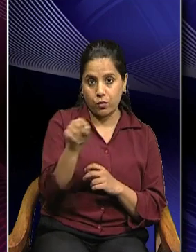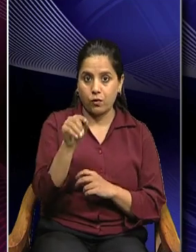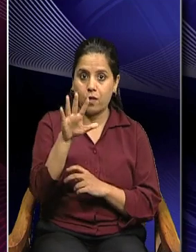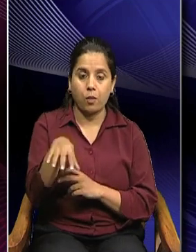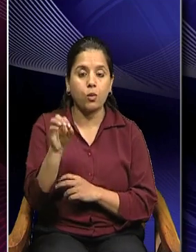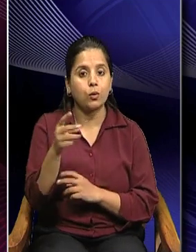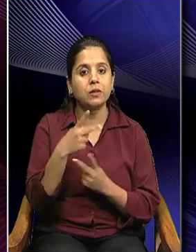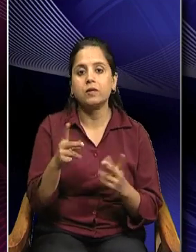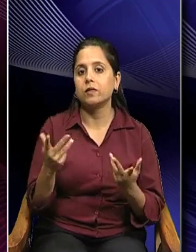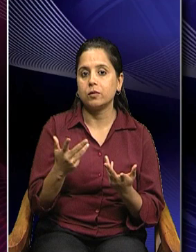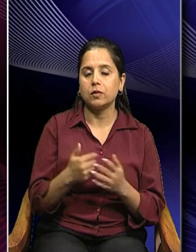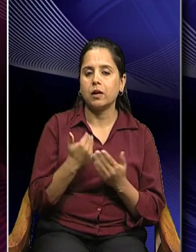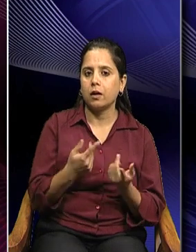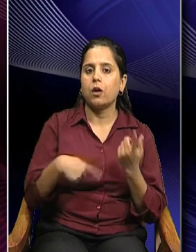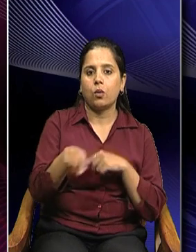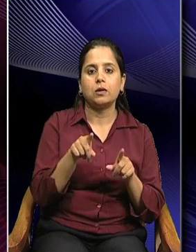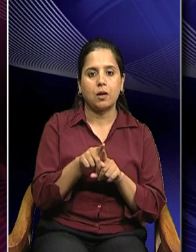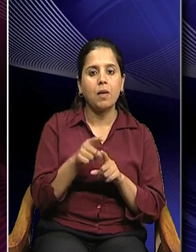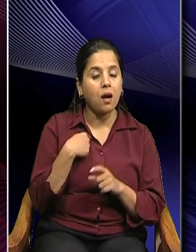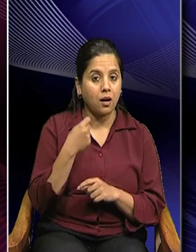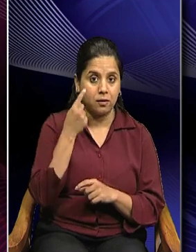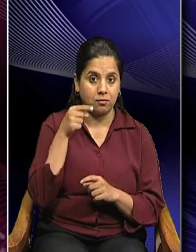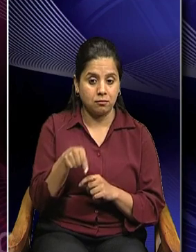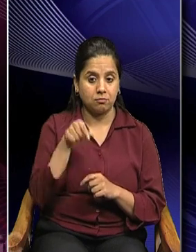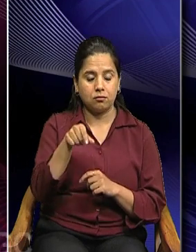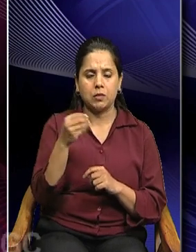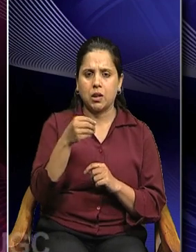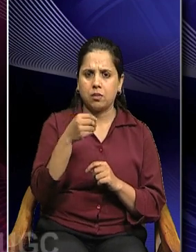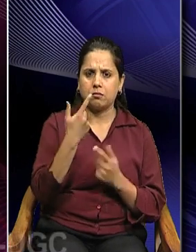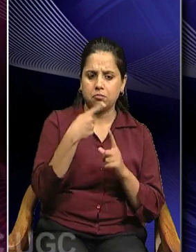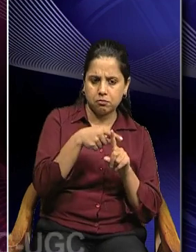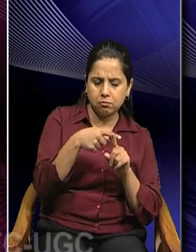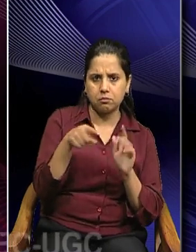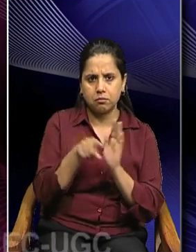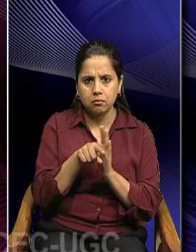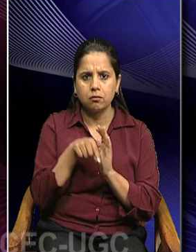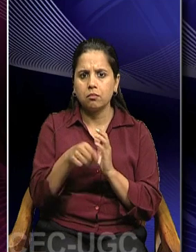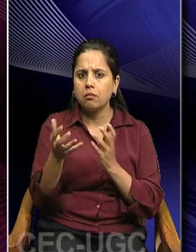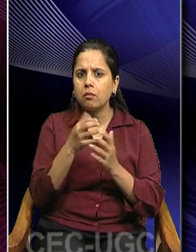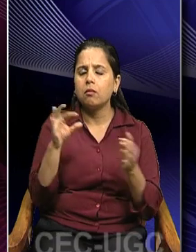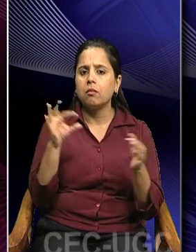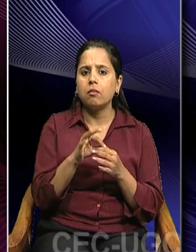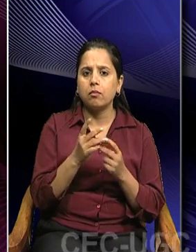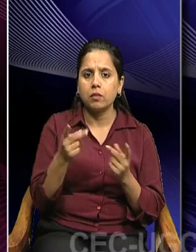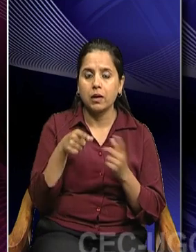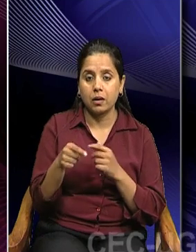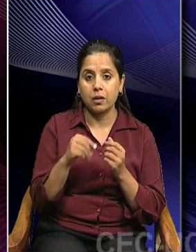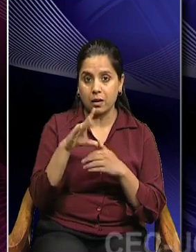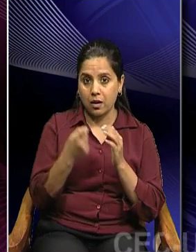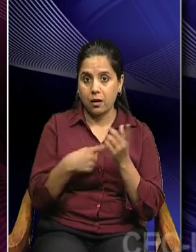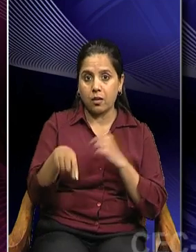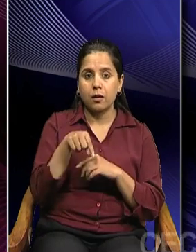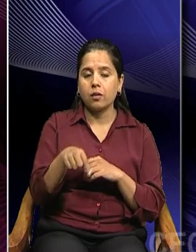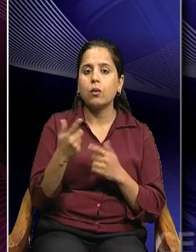5.0, and then we will also understand the paradoxes of marketing to connected customers. What